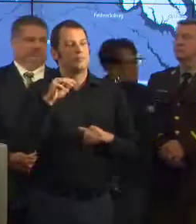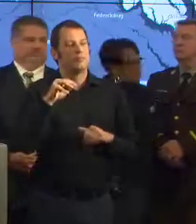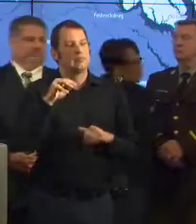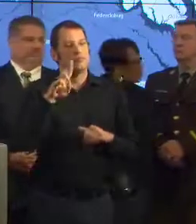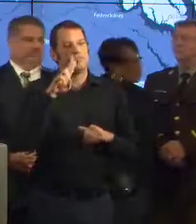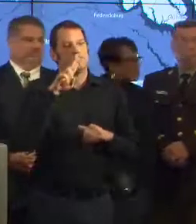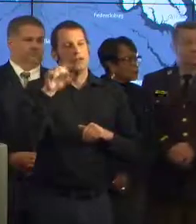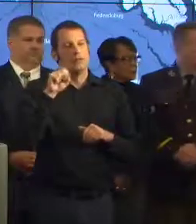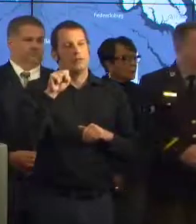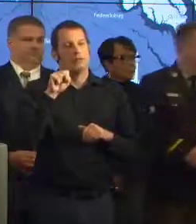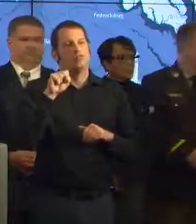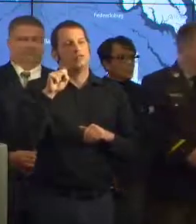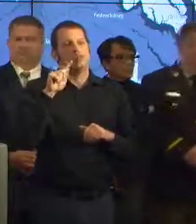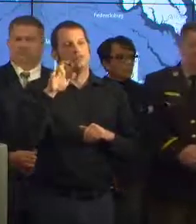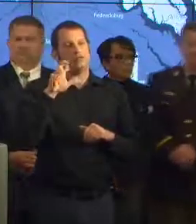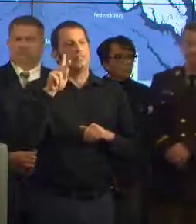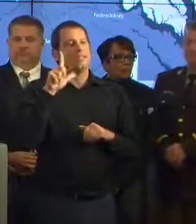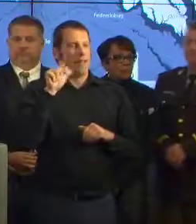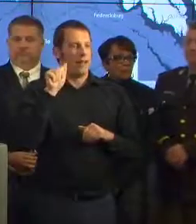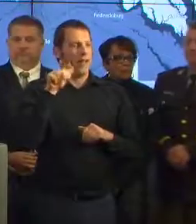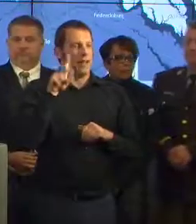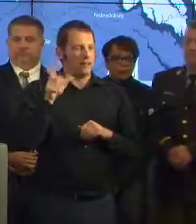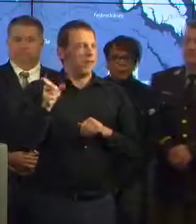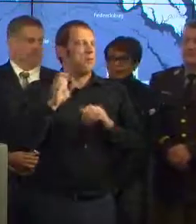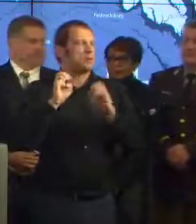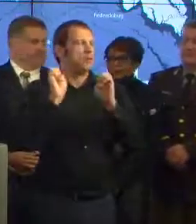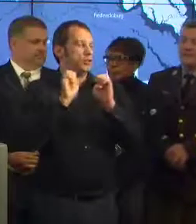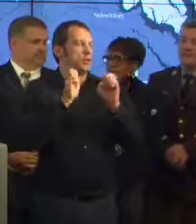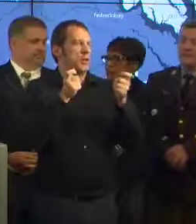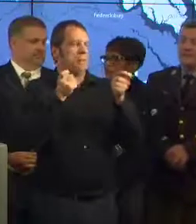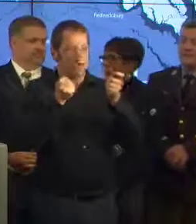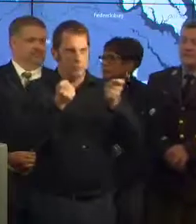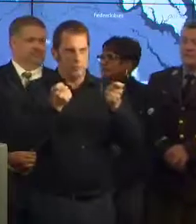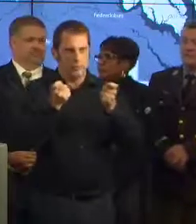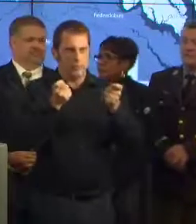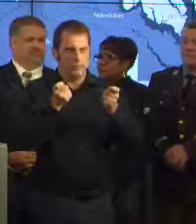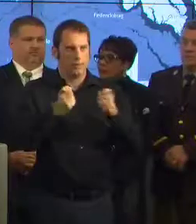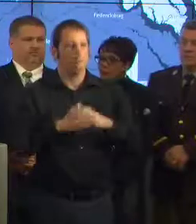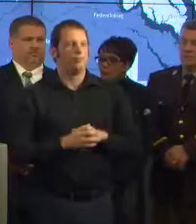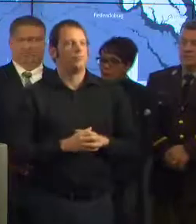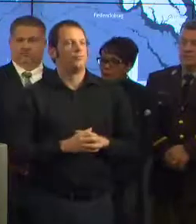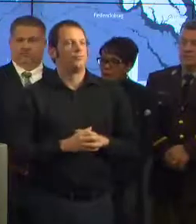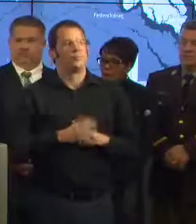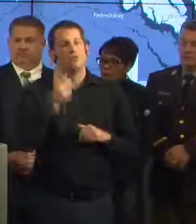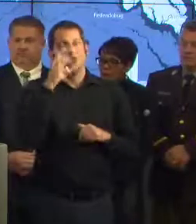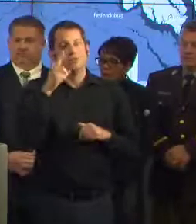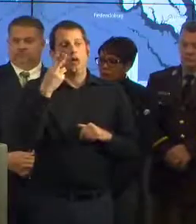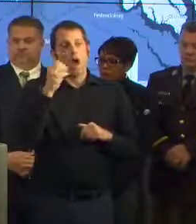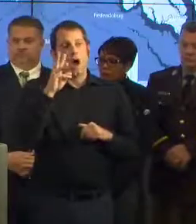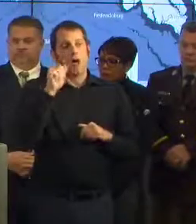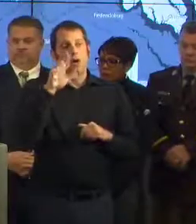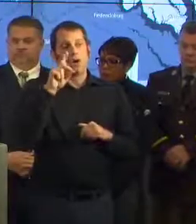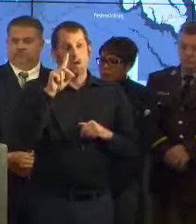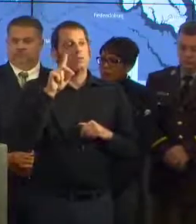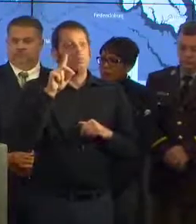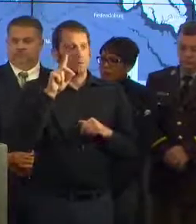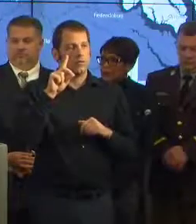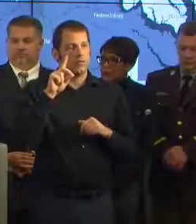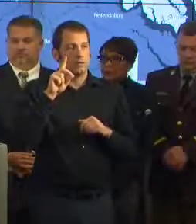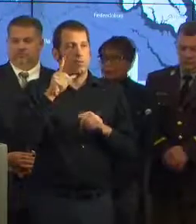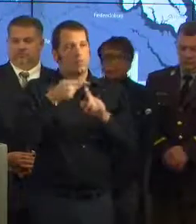of Maryland Emergency Management. Dr. Howard Half, Department of Health and Mental Hygiene,